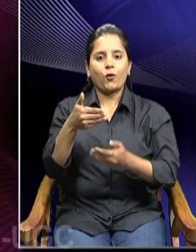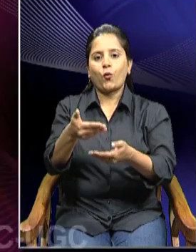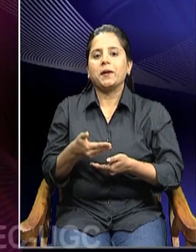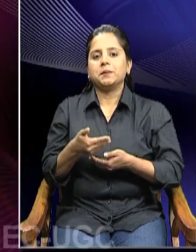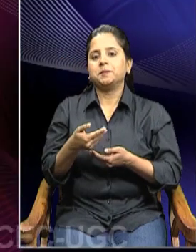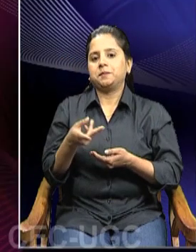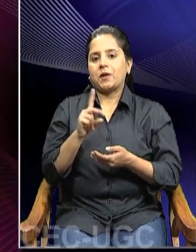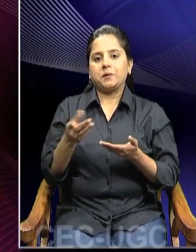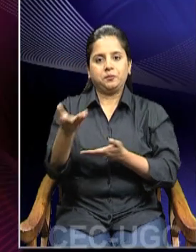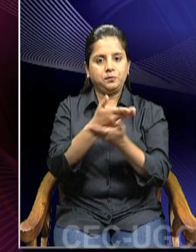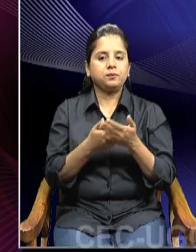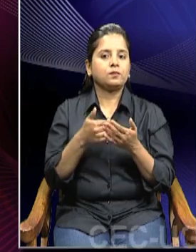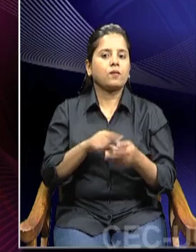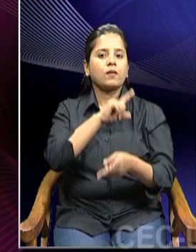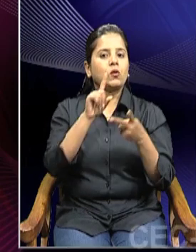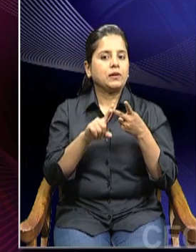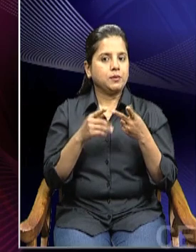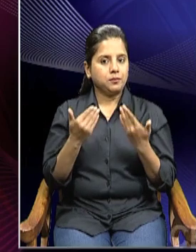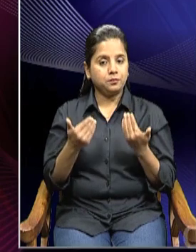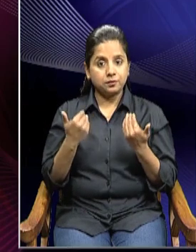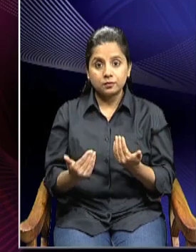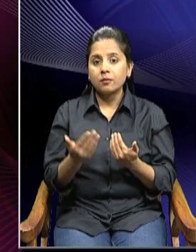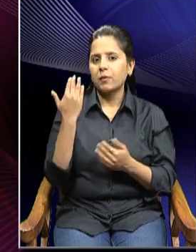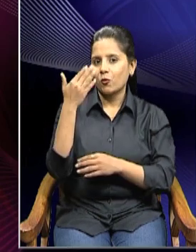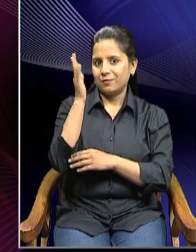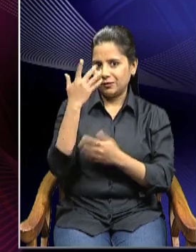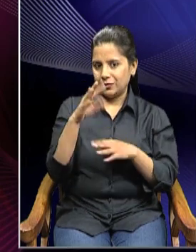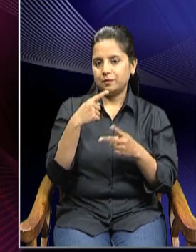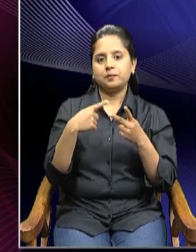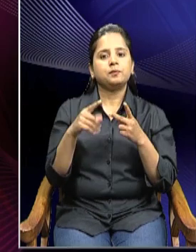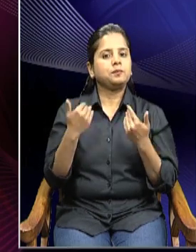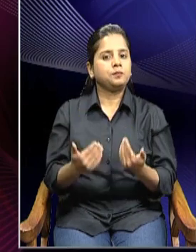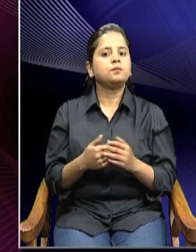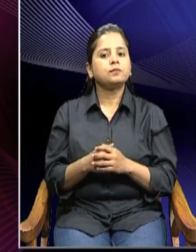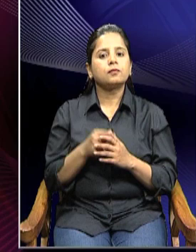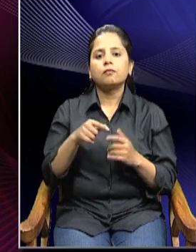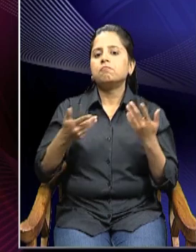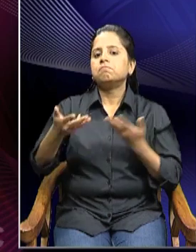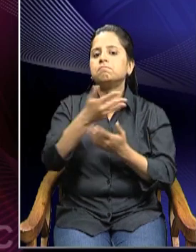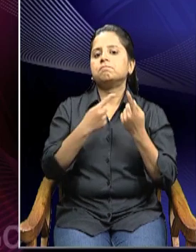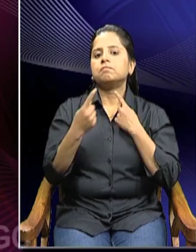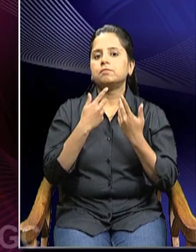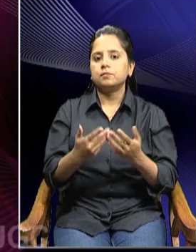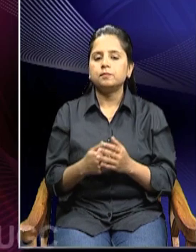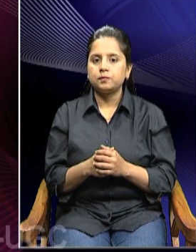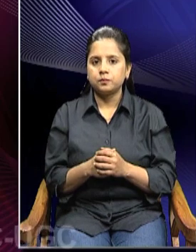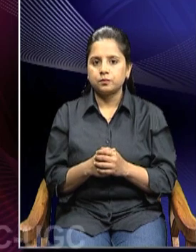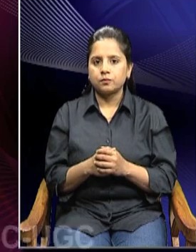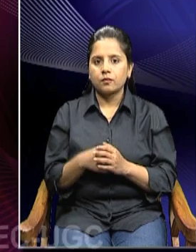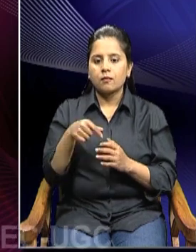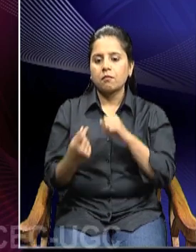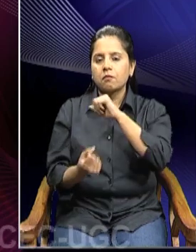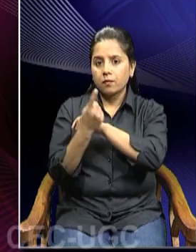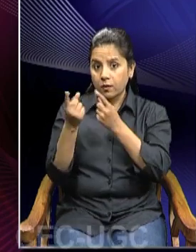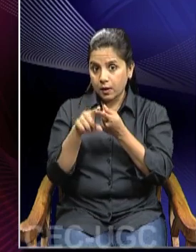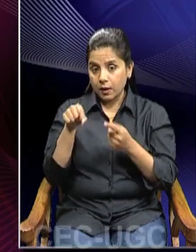welcome back to the second part of the lecture in which we are discussing the emergence